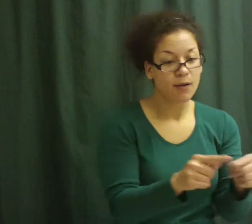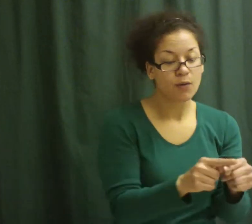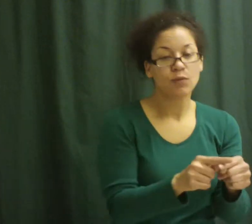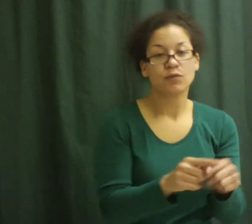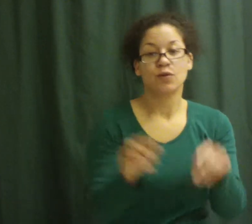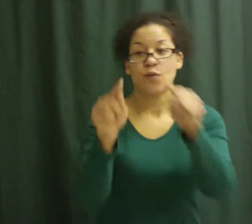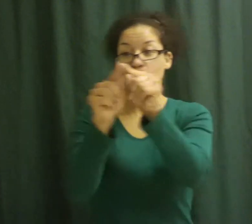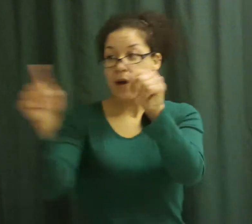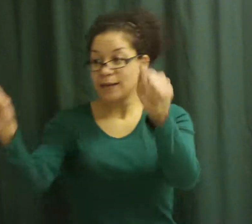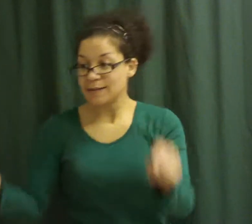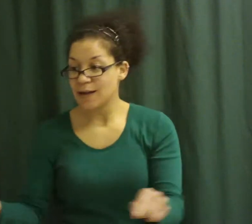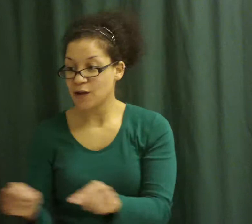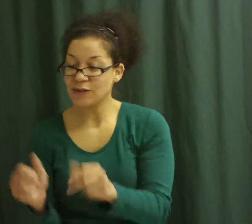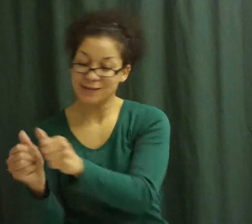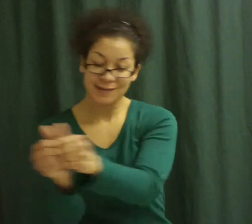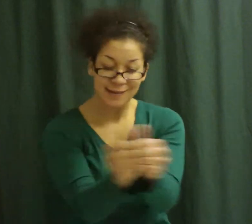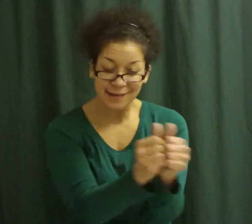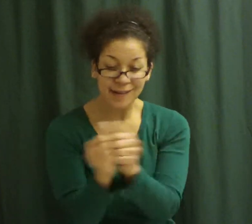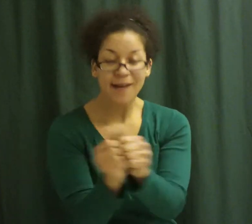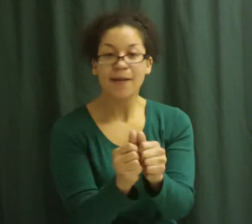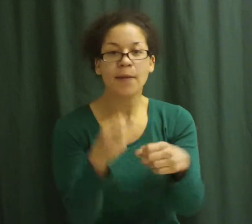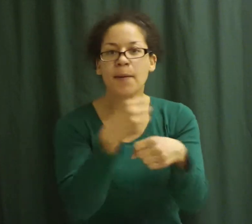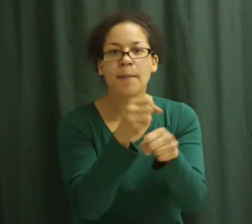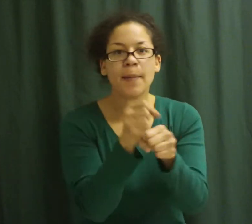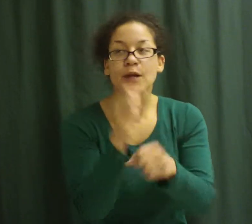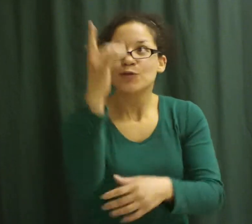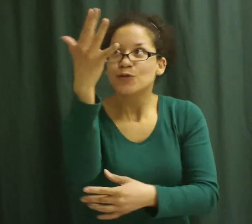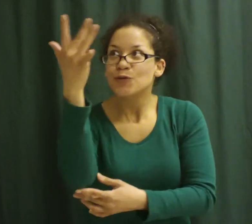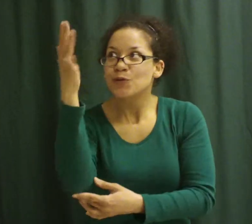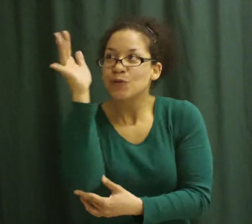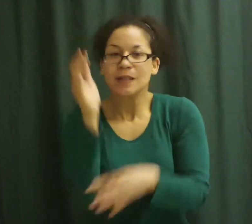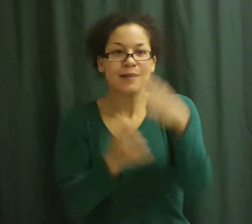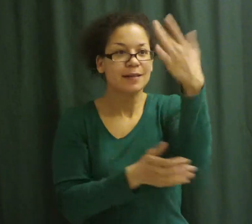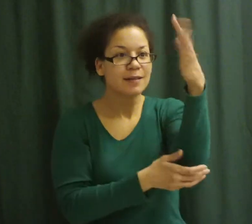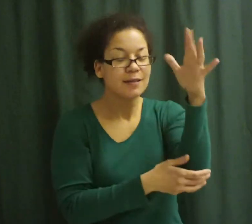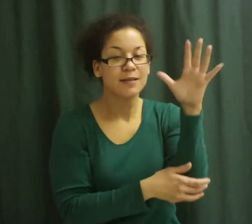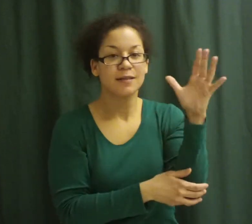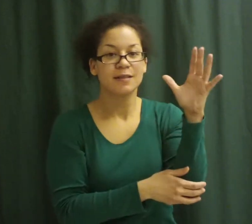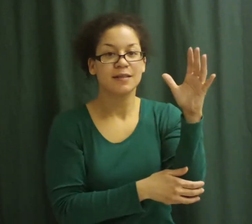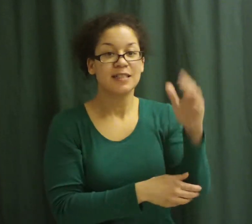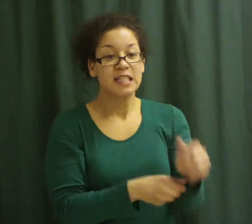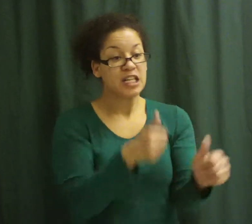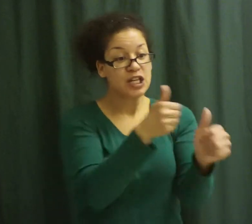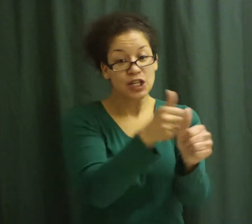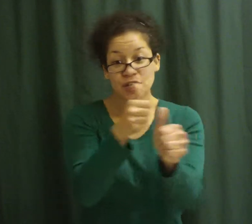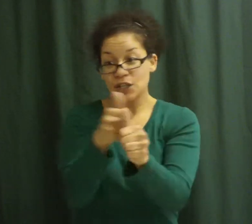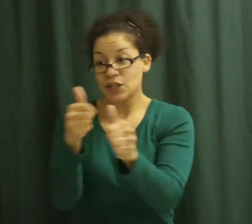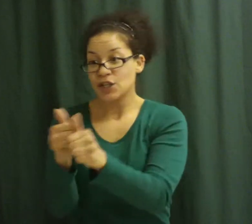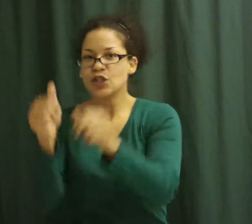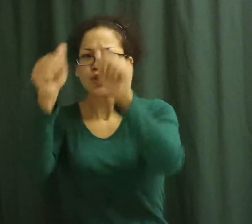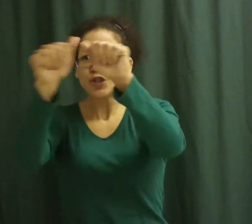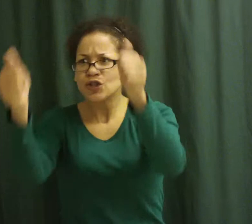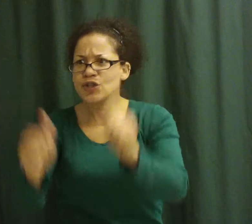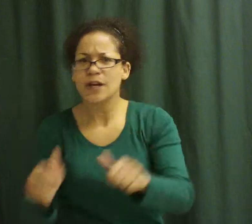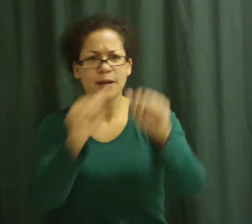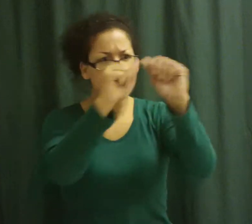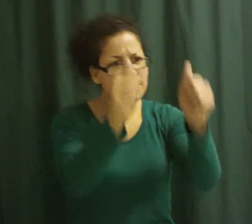They all worked together and made a lovely house. They made things that